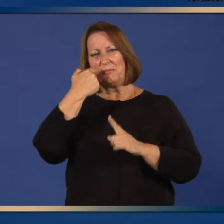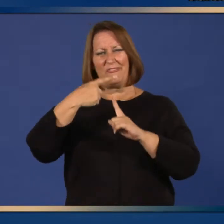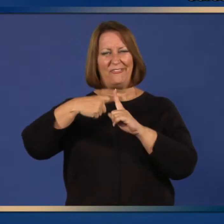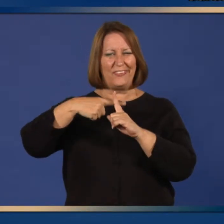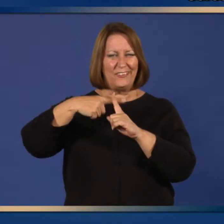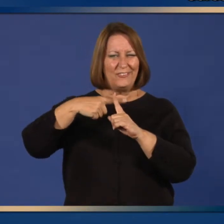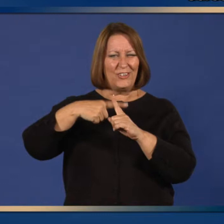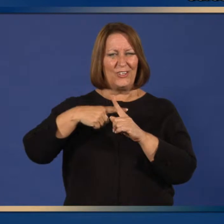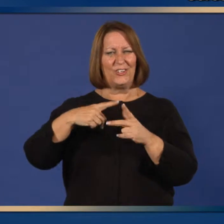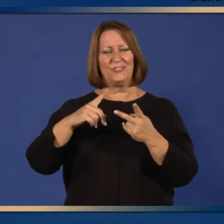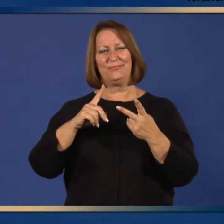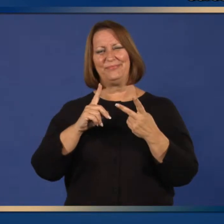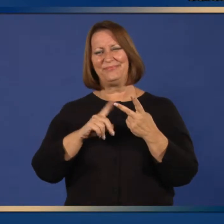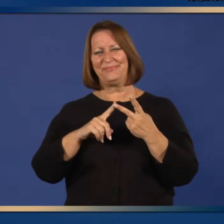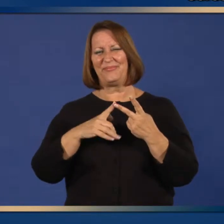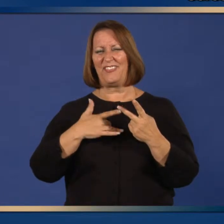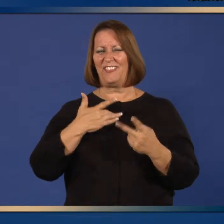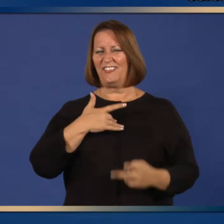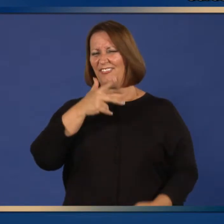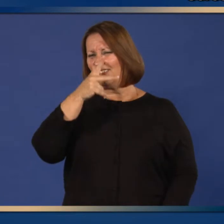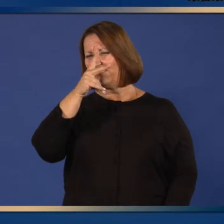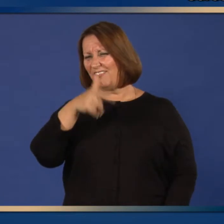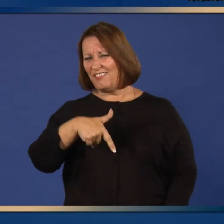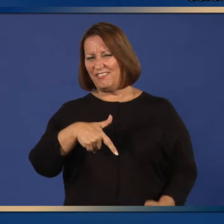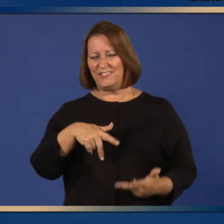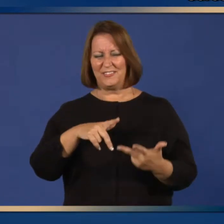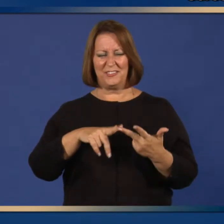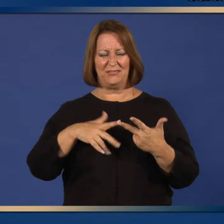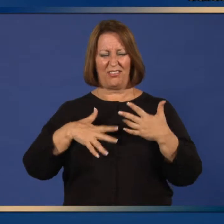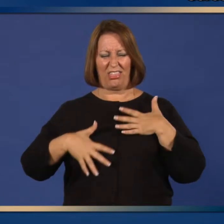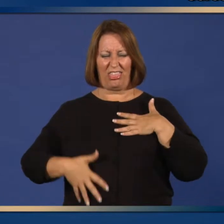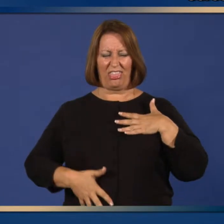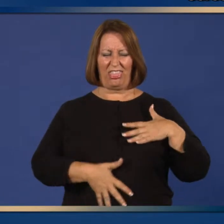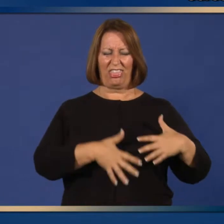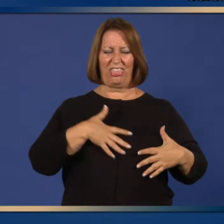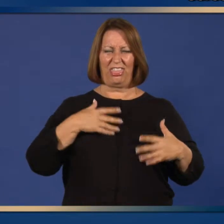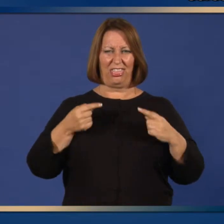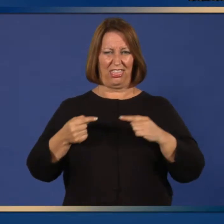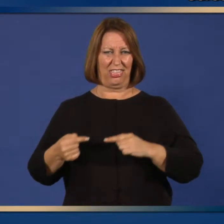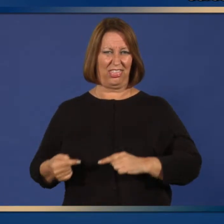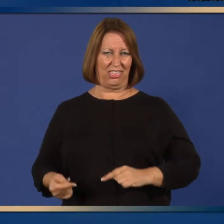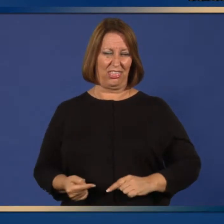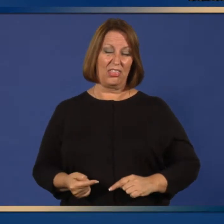often affect persons who are first-time vaccinees.